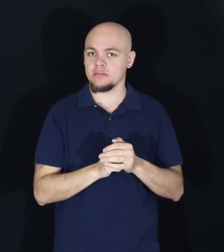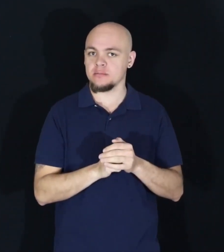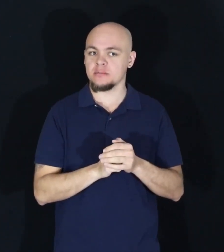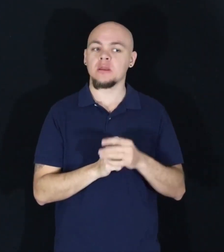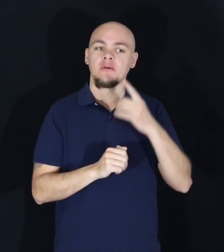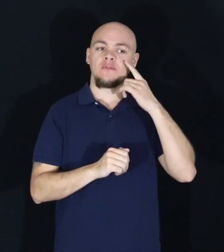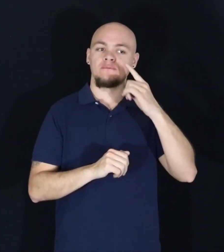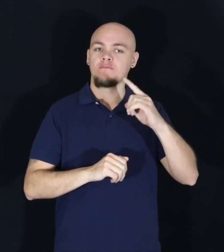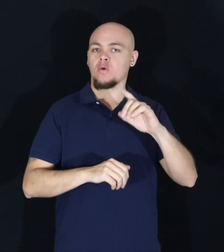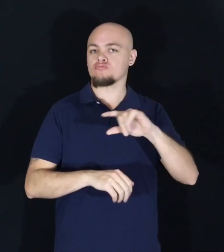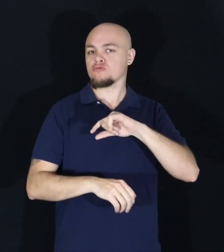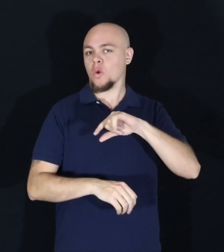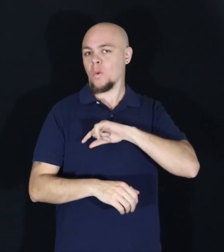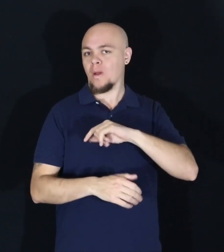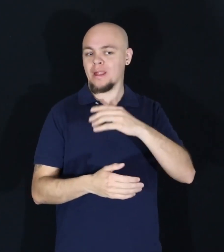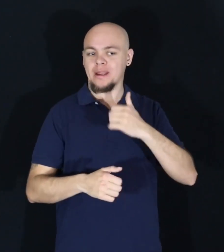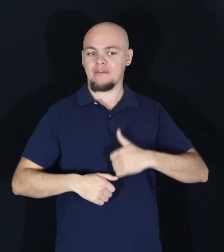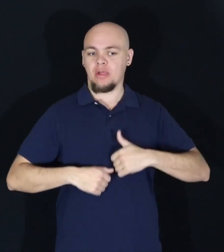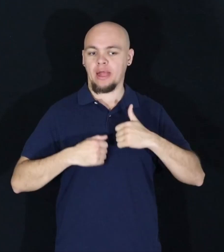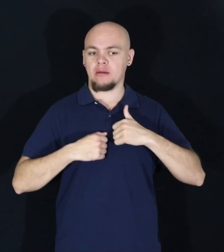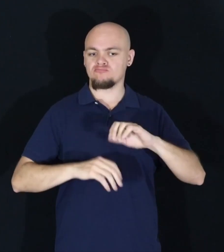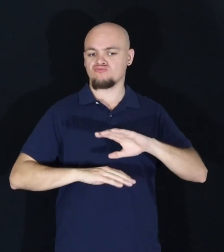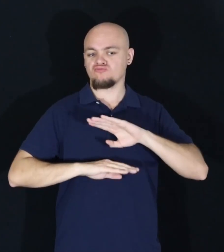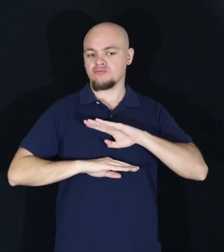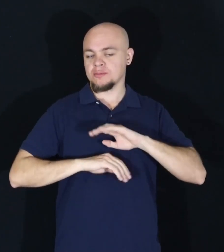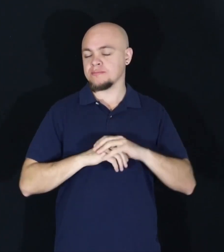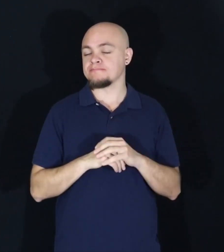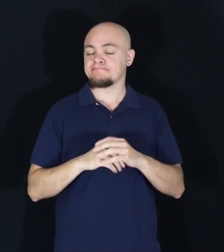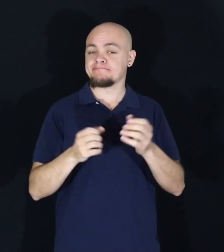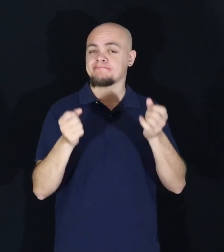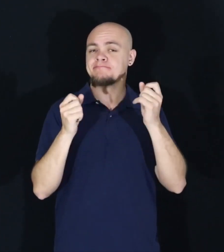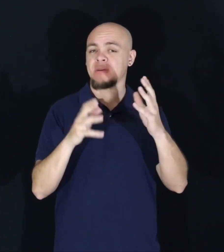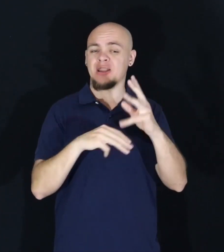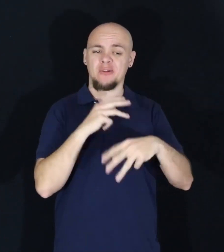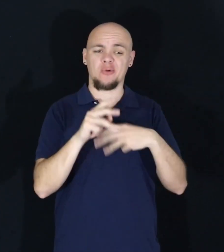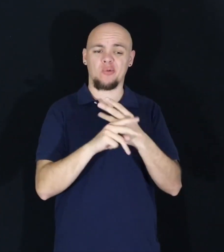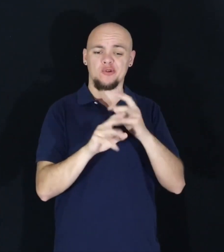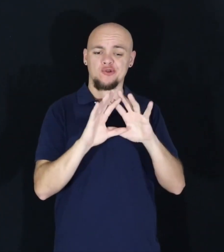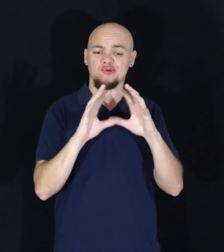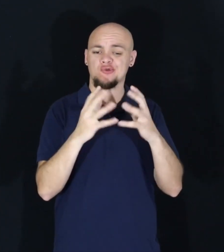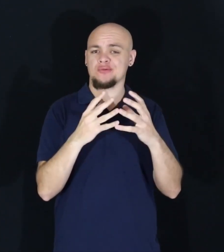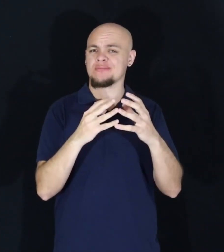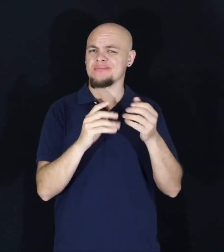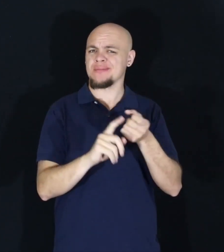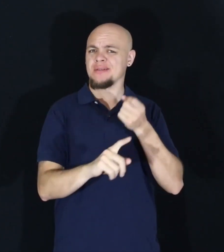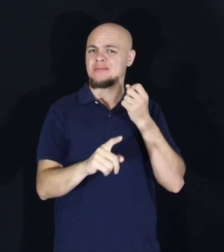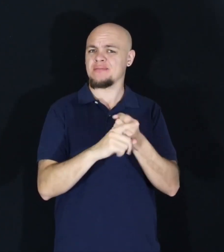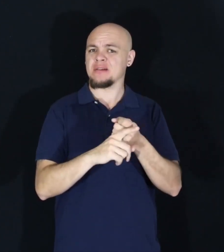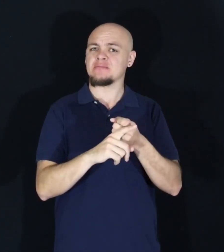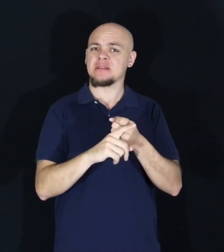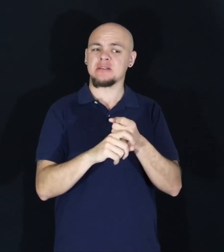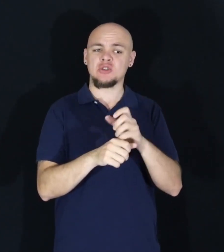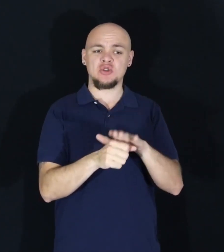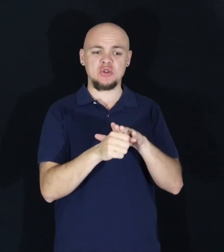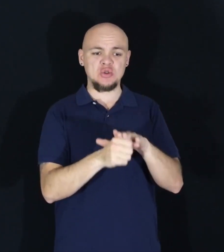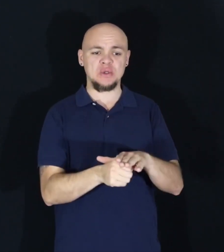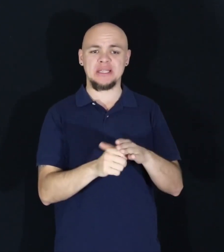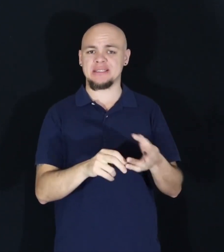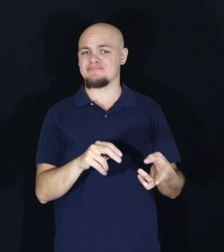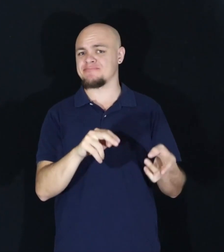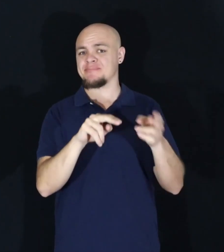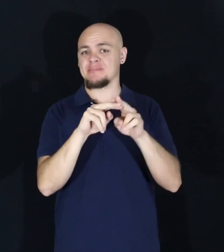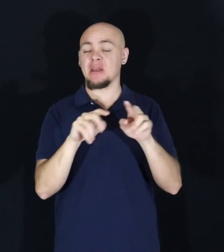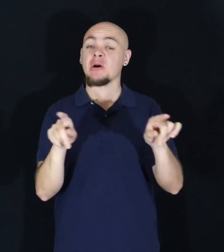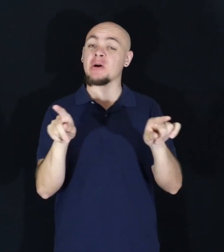an adequate quality of life. A lot of the world's population is also affected by increased stress levels, not